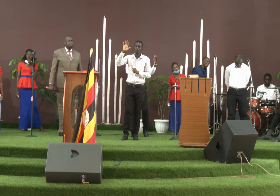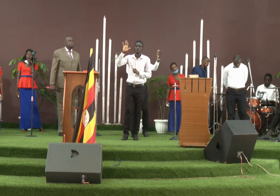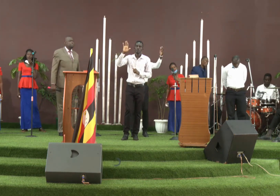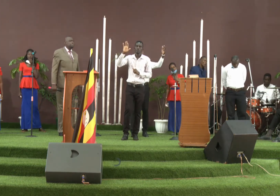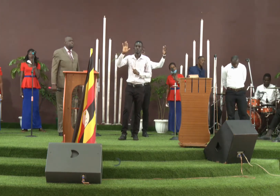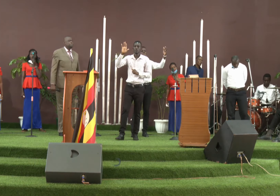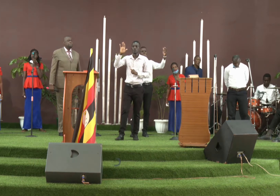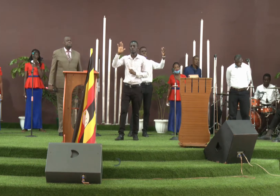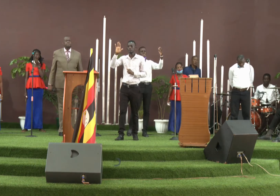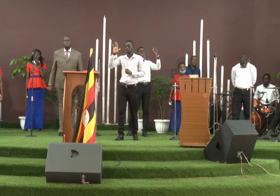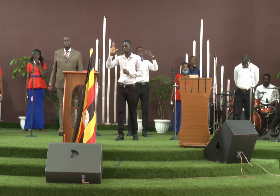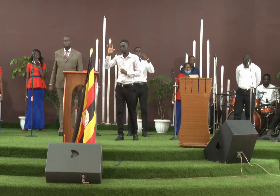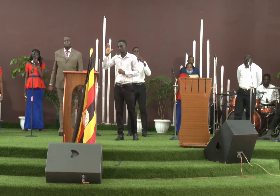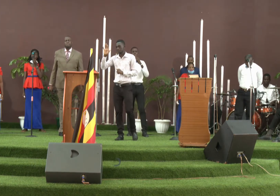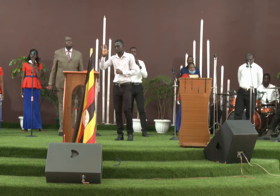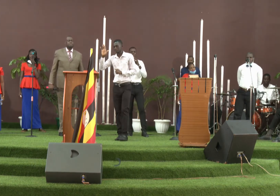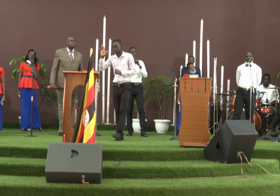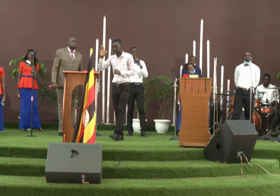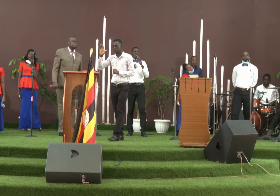with a song